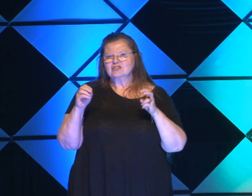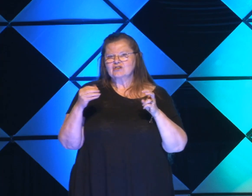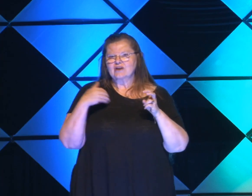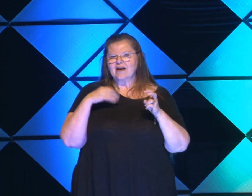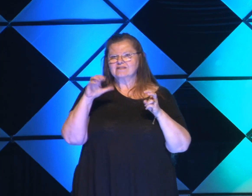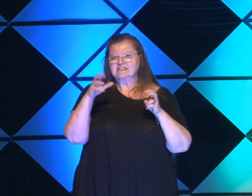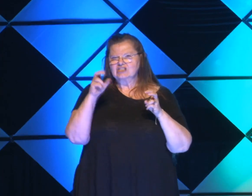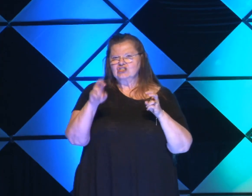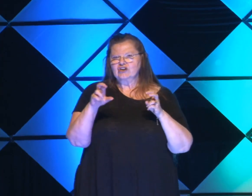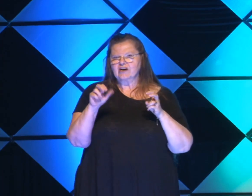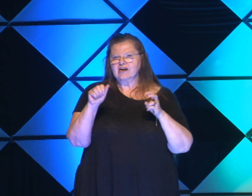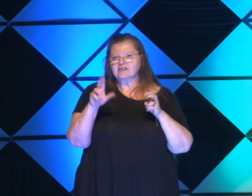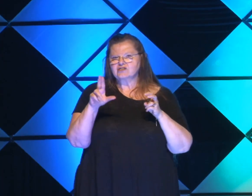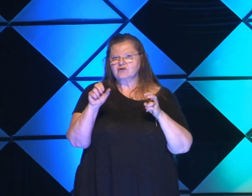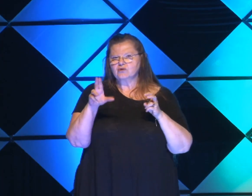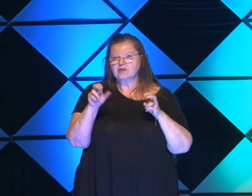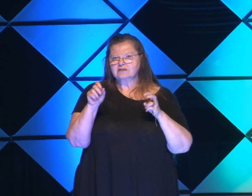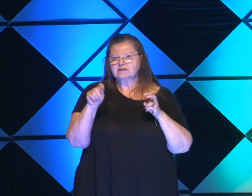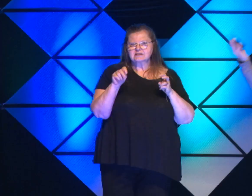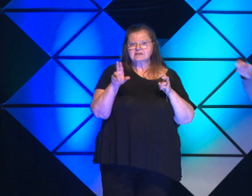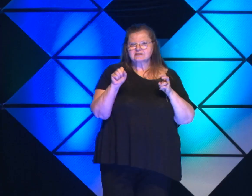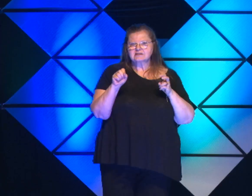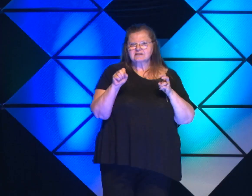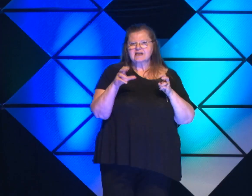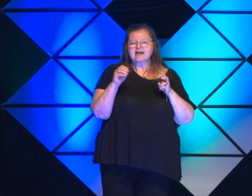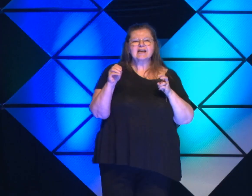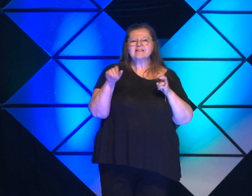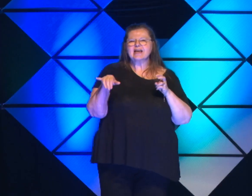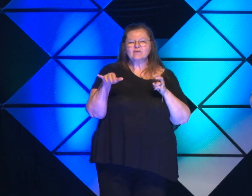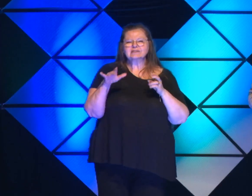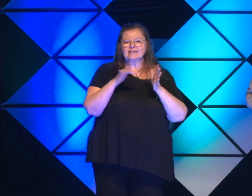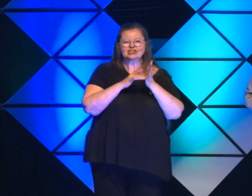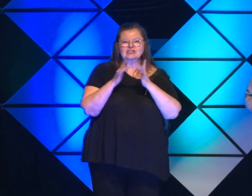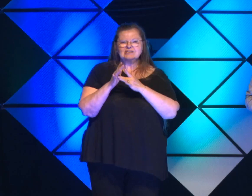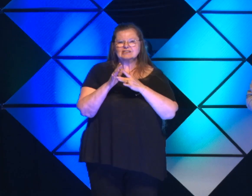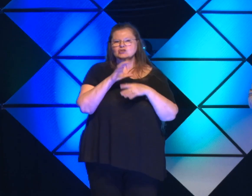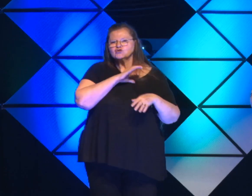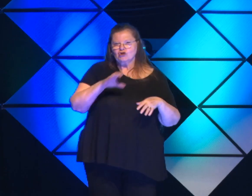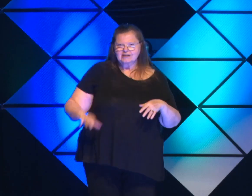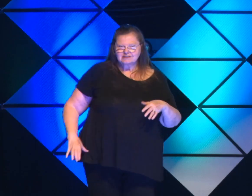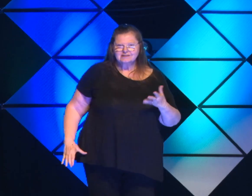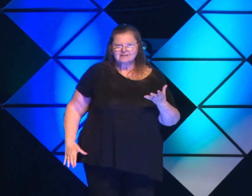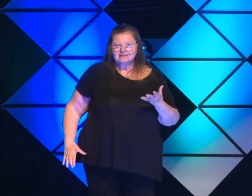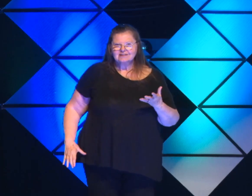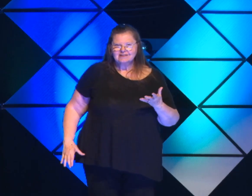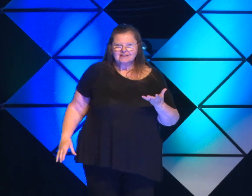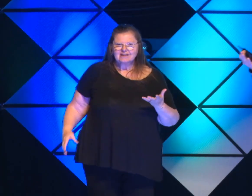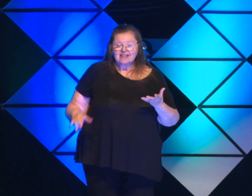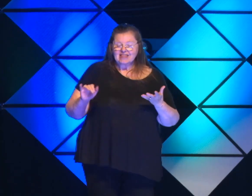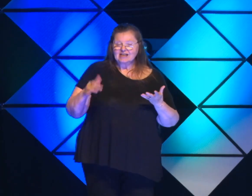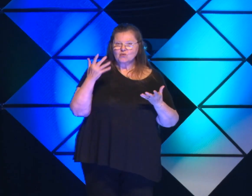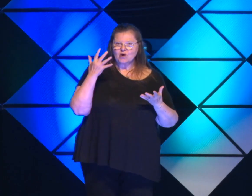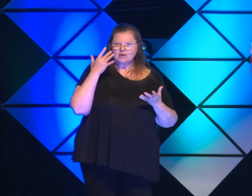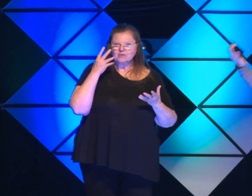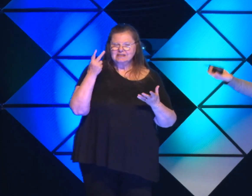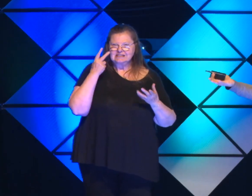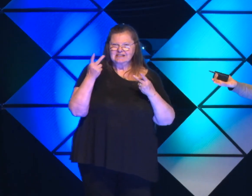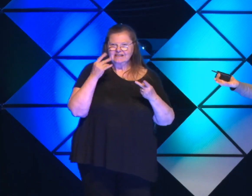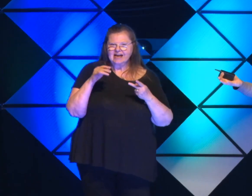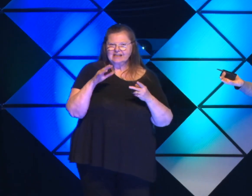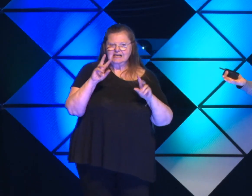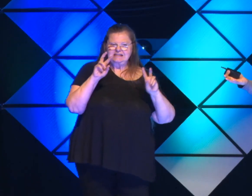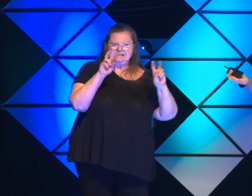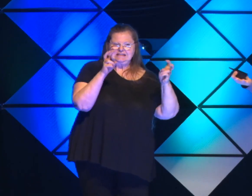Caesar Augustus. Caesar was the family name that he took. Augustus, like Jesus Christ, okay? That's why we see a lot of that, like this, a